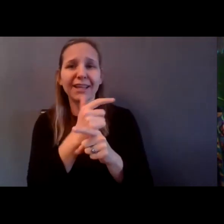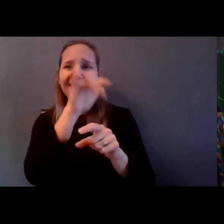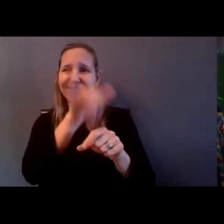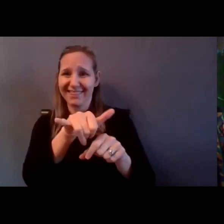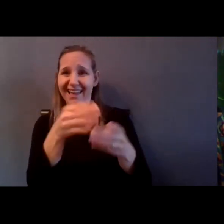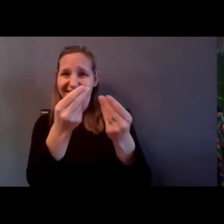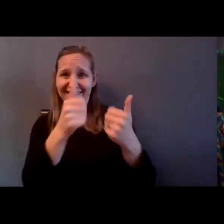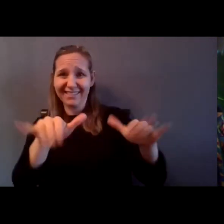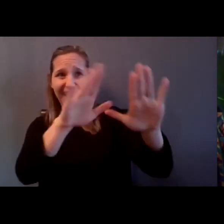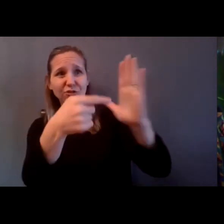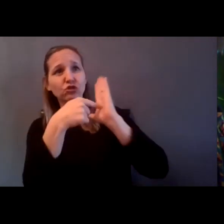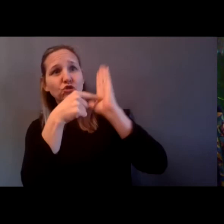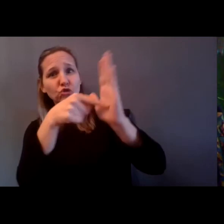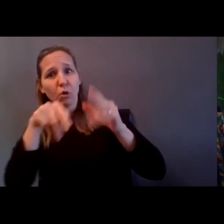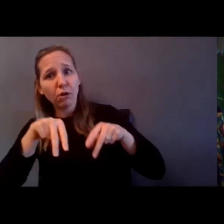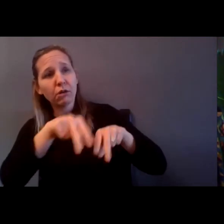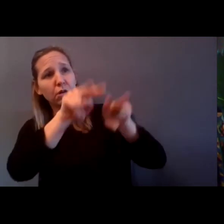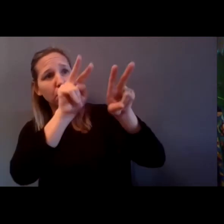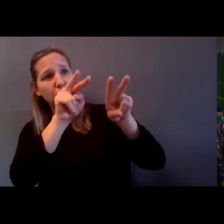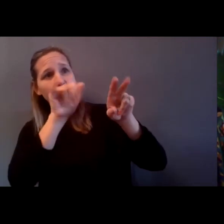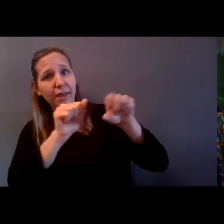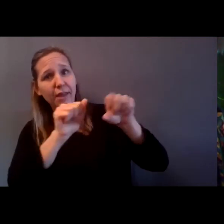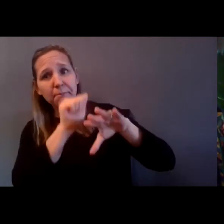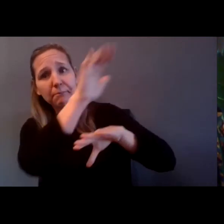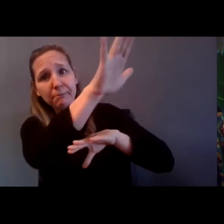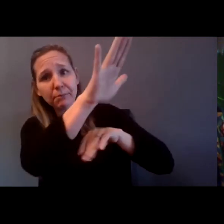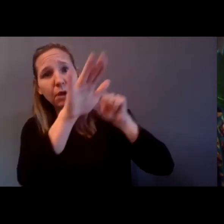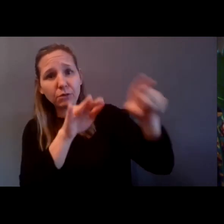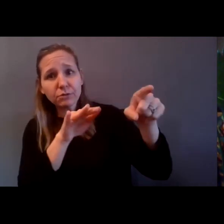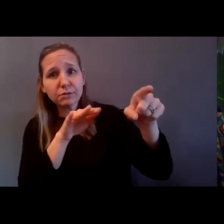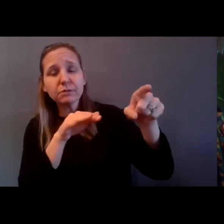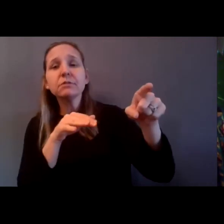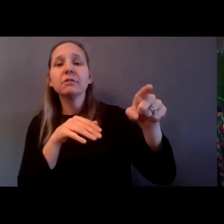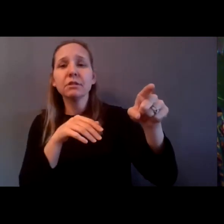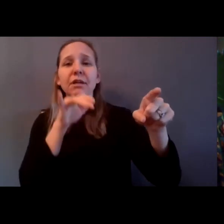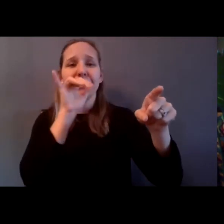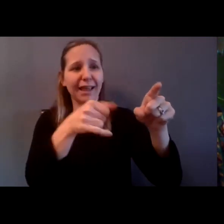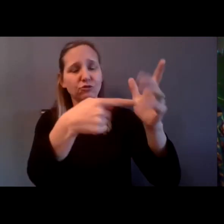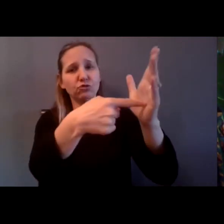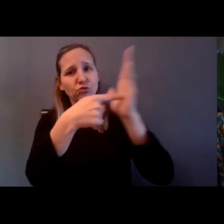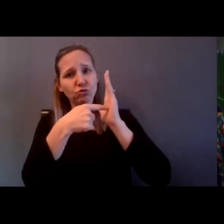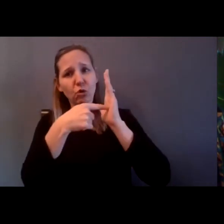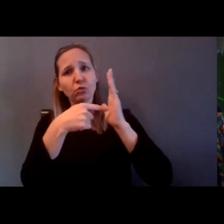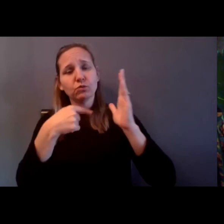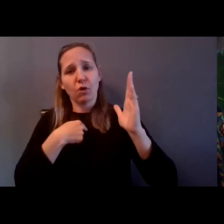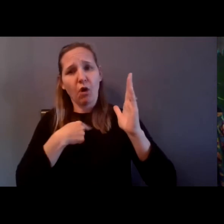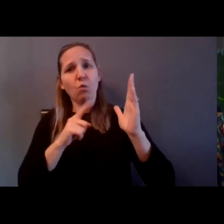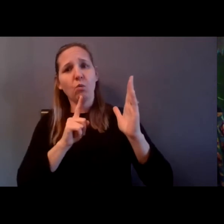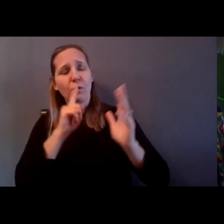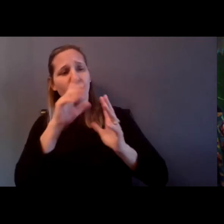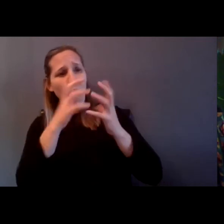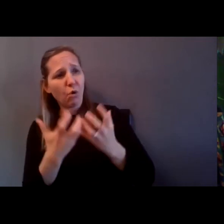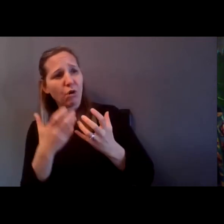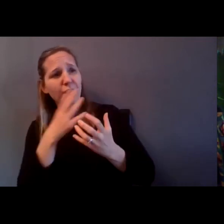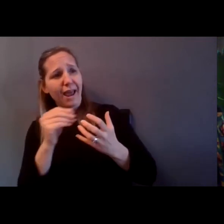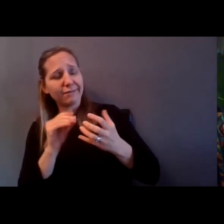to us the directives of the existing in our reality and in our relationship to our surroundings.